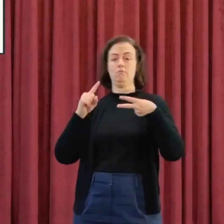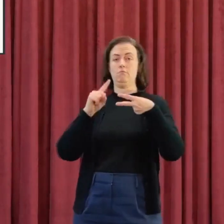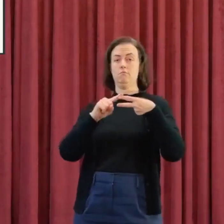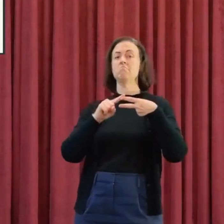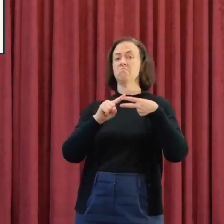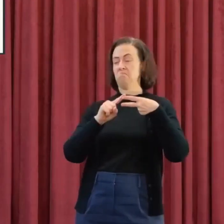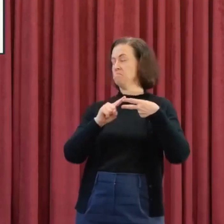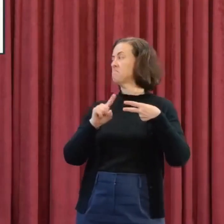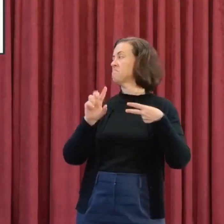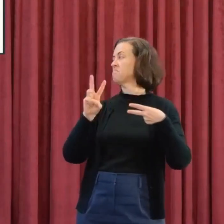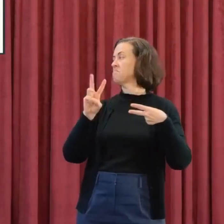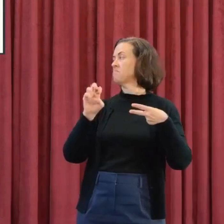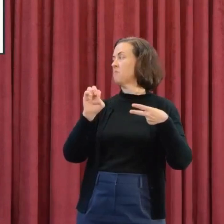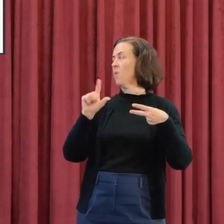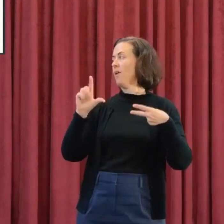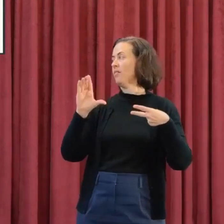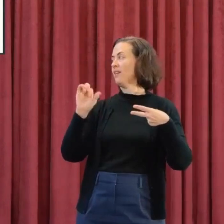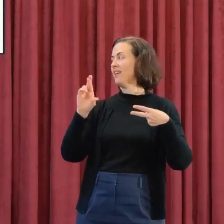Classic, and the other one is